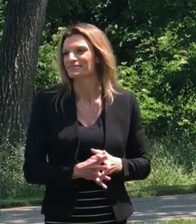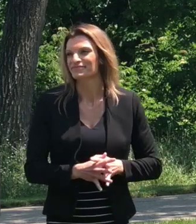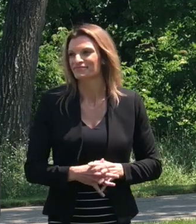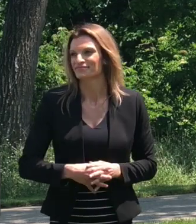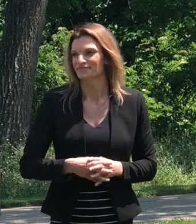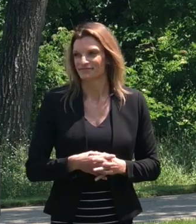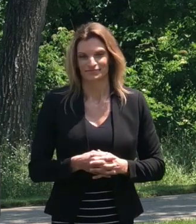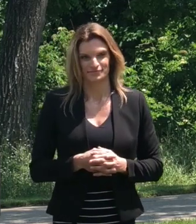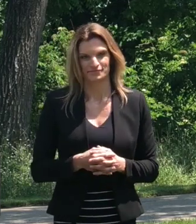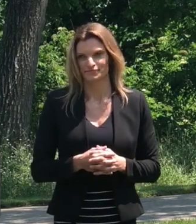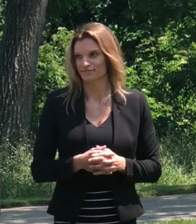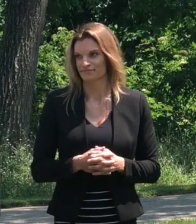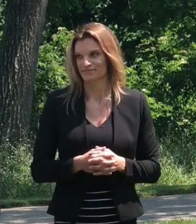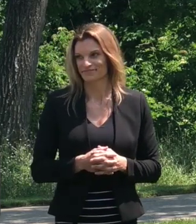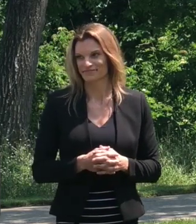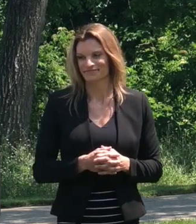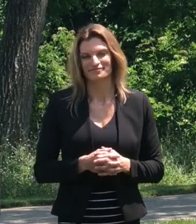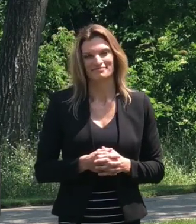Governor.